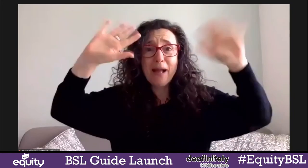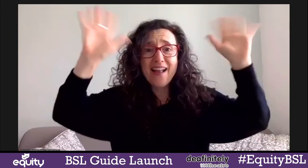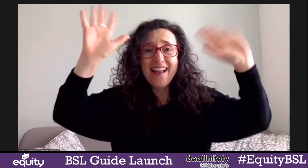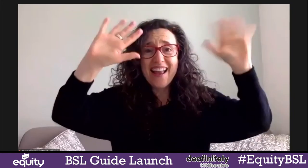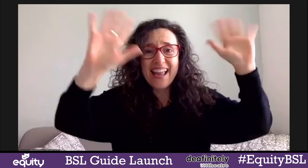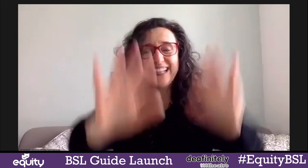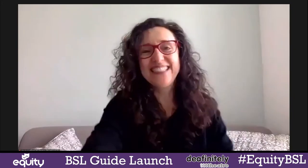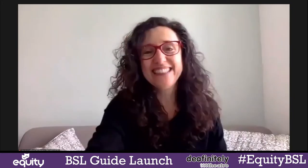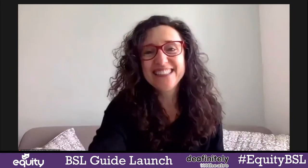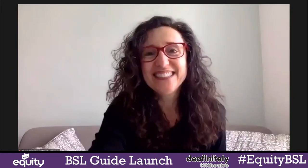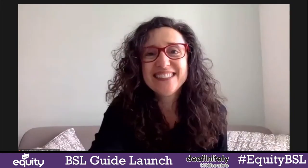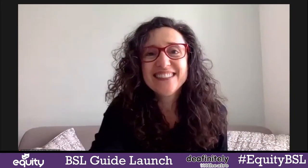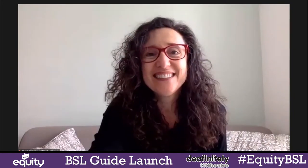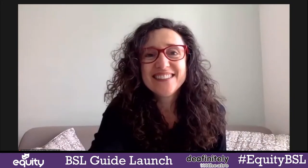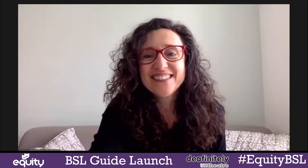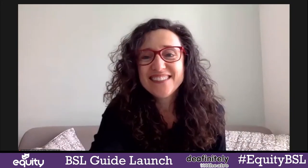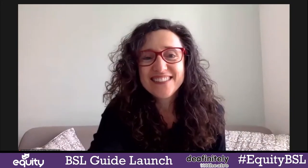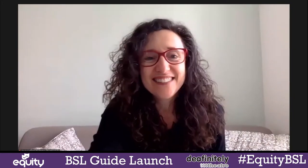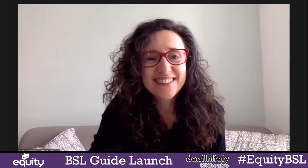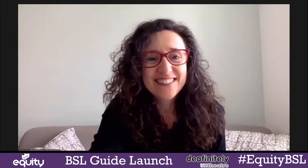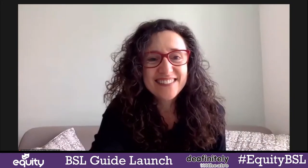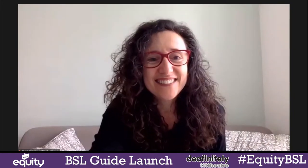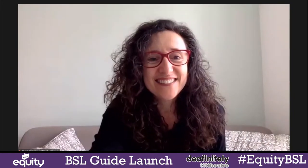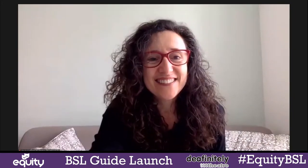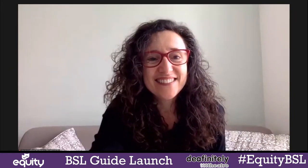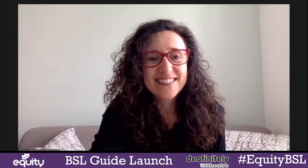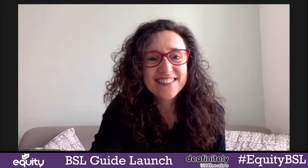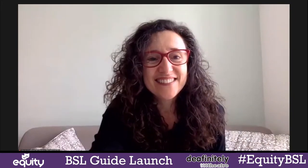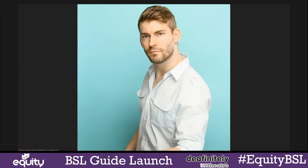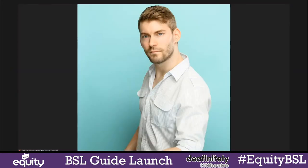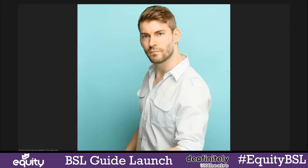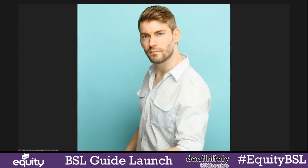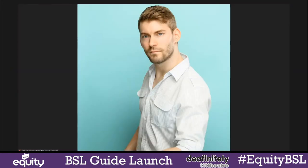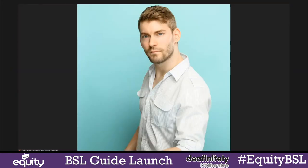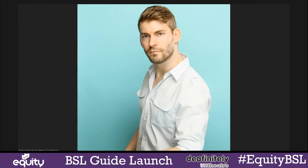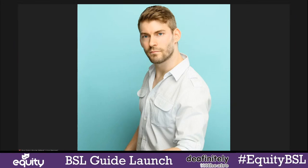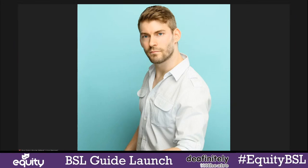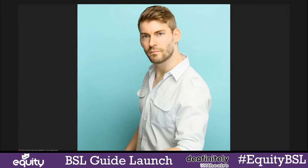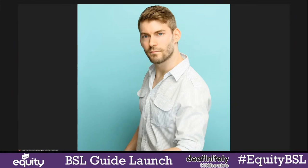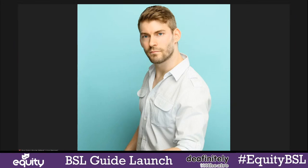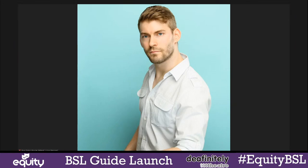information. That would be really useful. Thank you so much for participating, and goodbye.